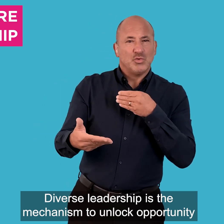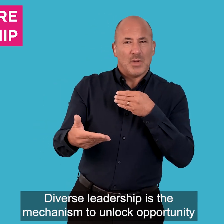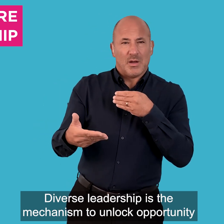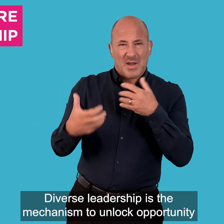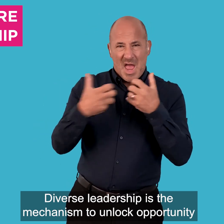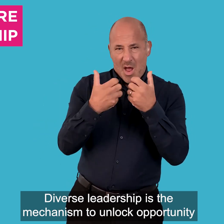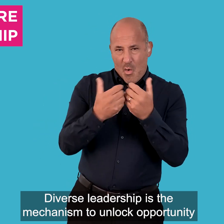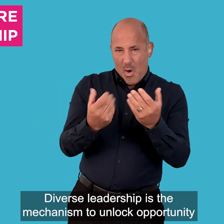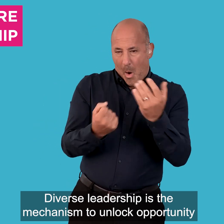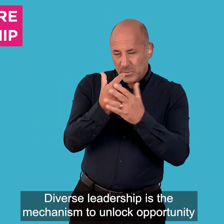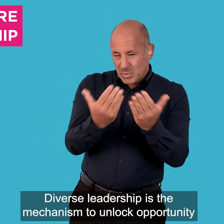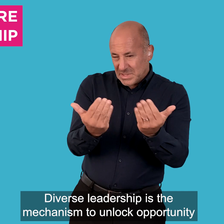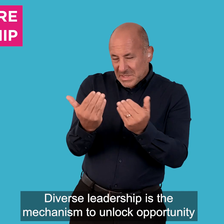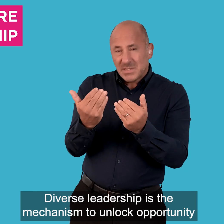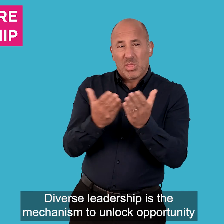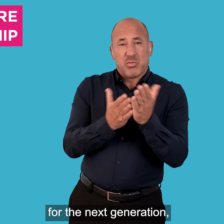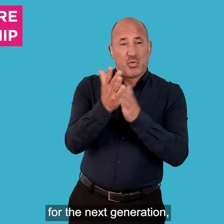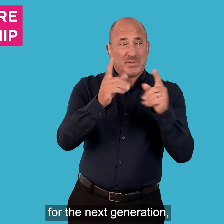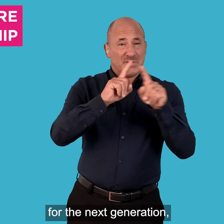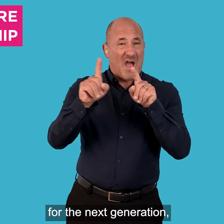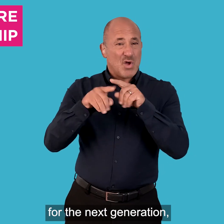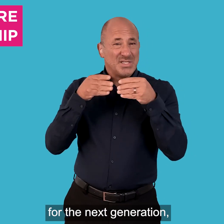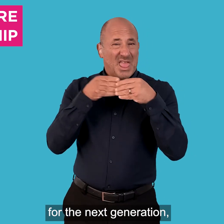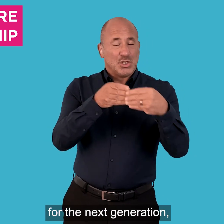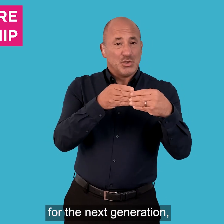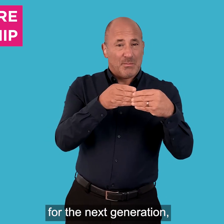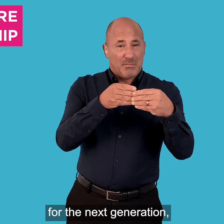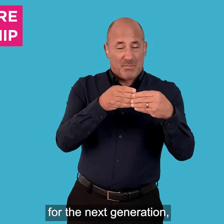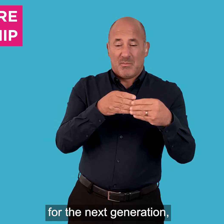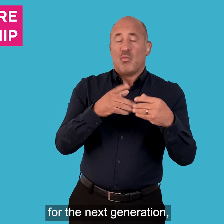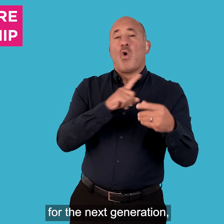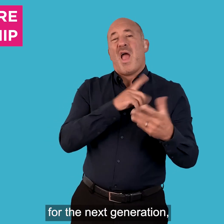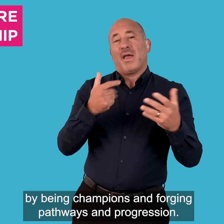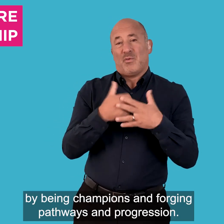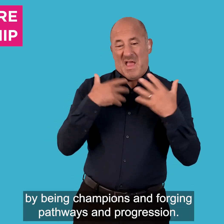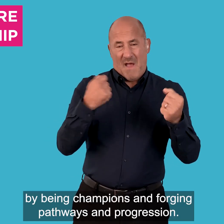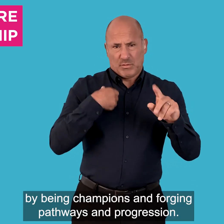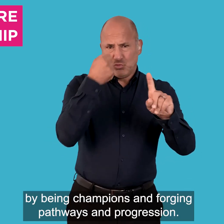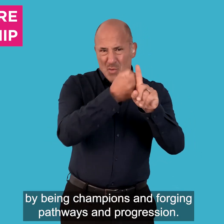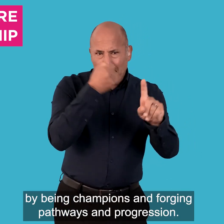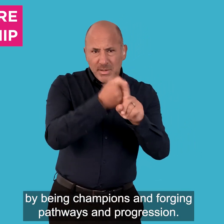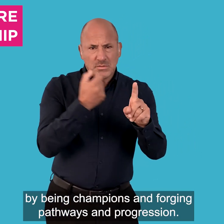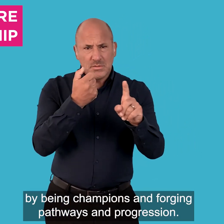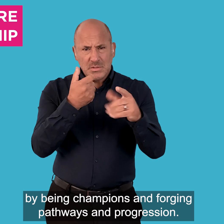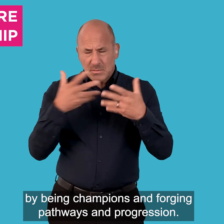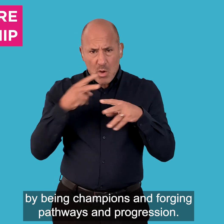Diverse leadership is the mechanism to unlock opportunity for the next generation, by being champions and